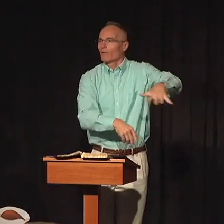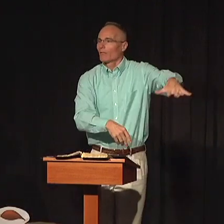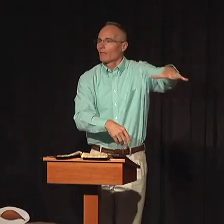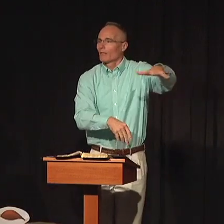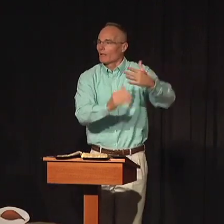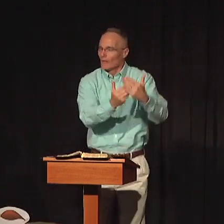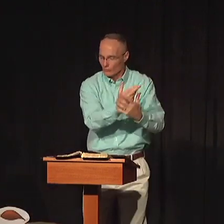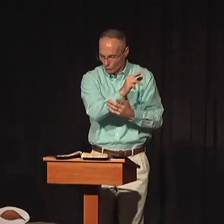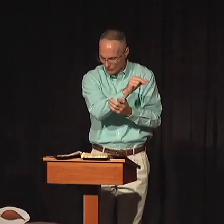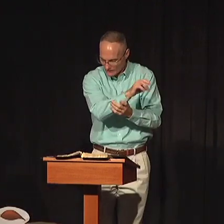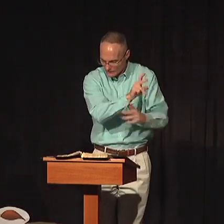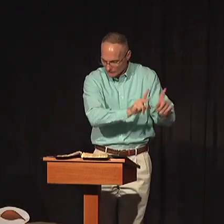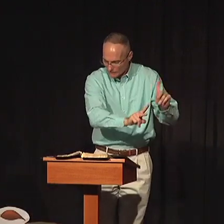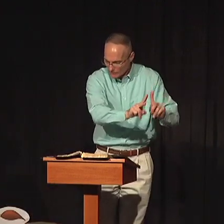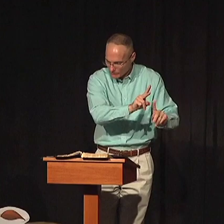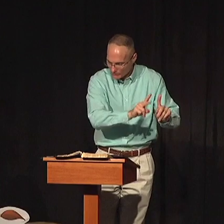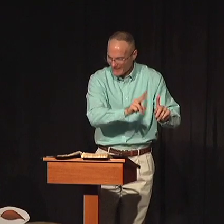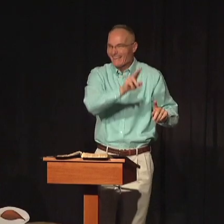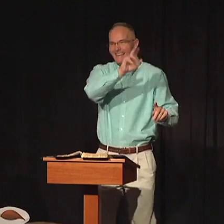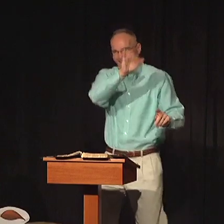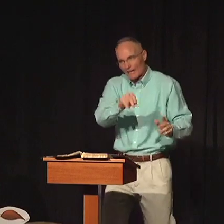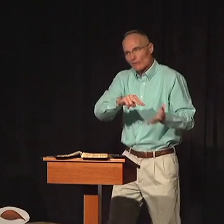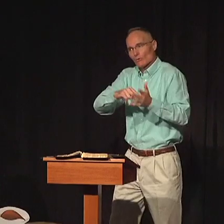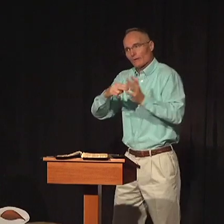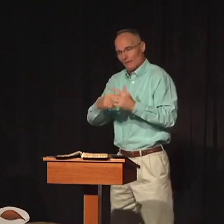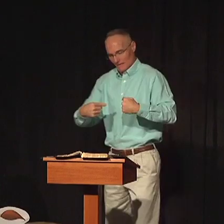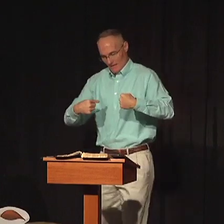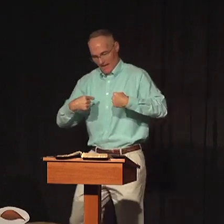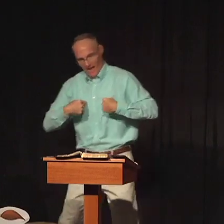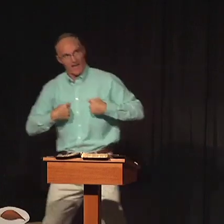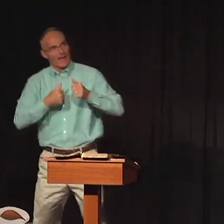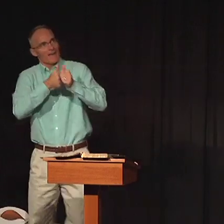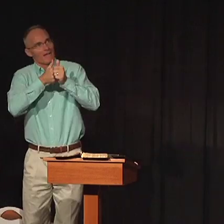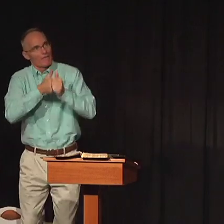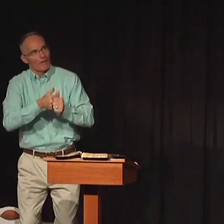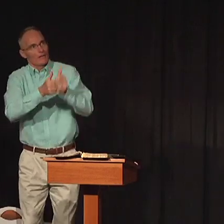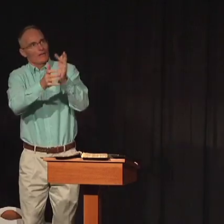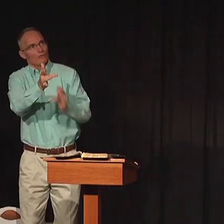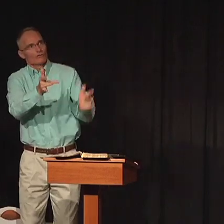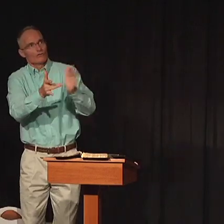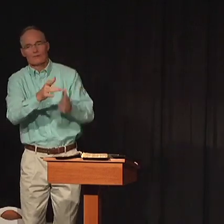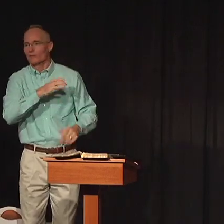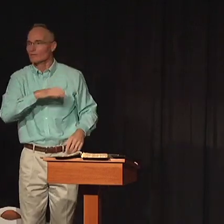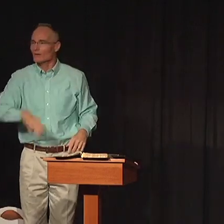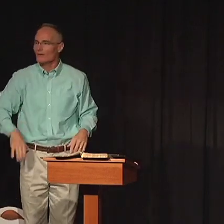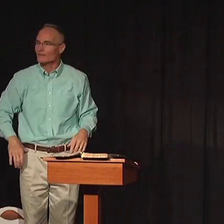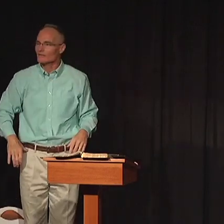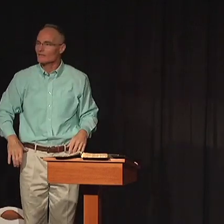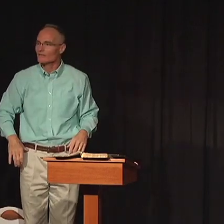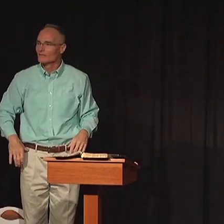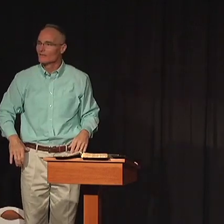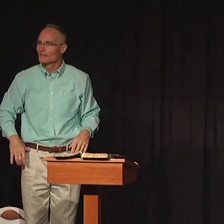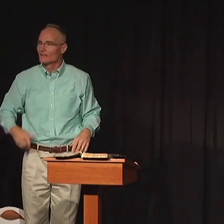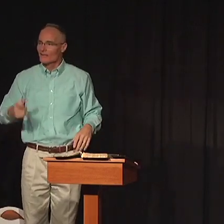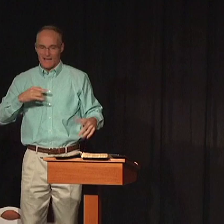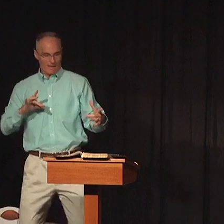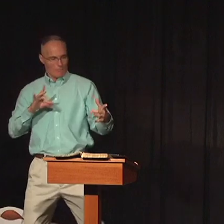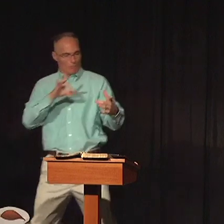to that body of people, that new race of people. And that's what it means that I follow Jesus Christ.